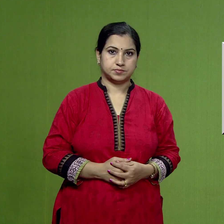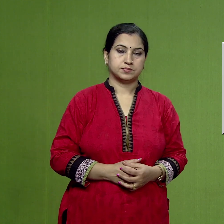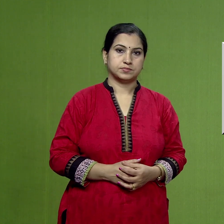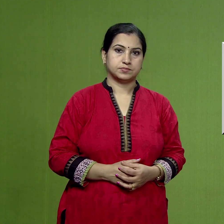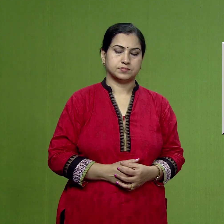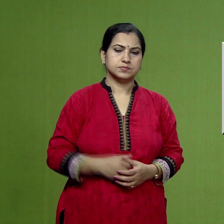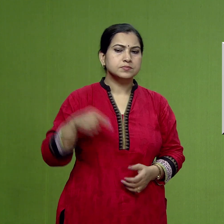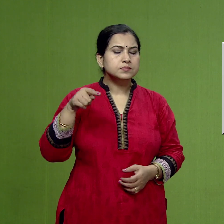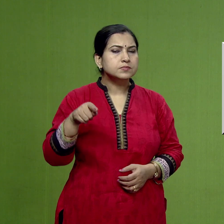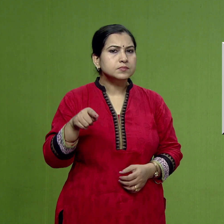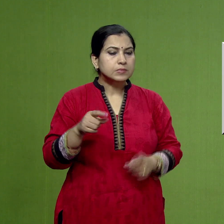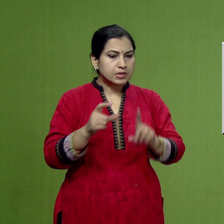For taking out the density,